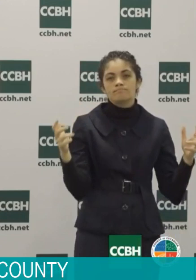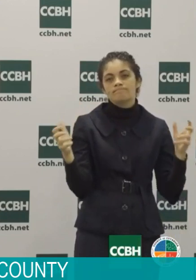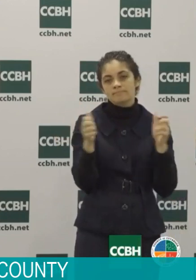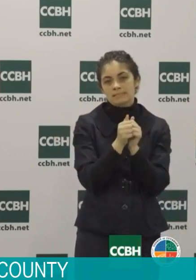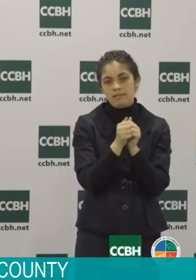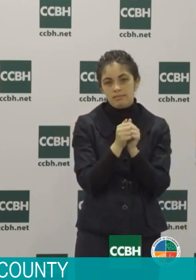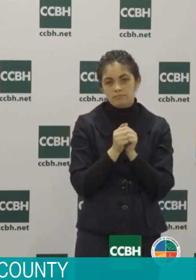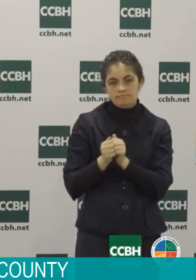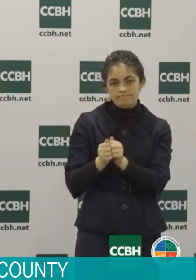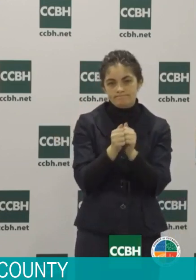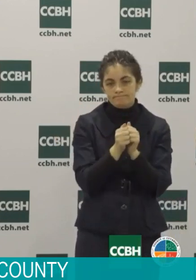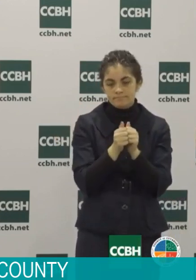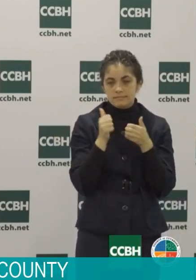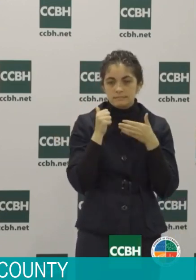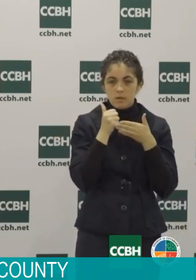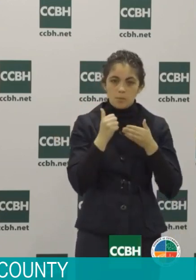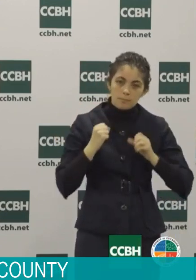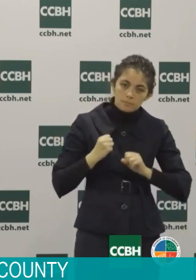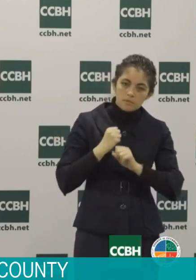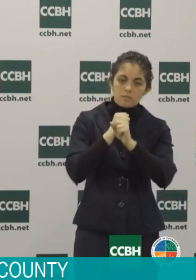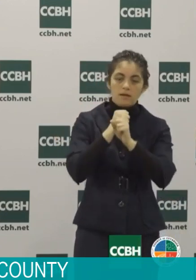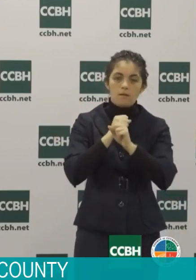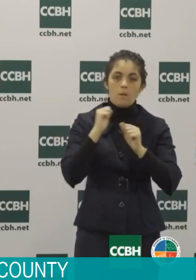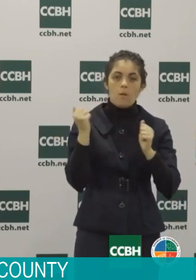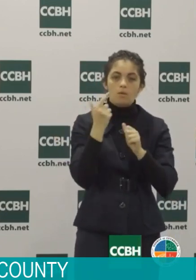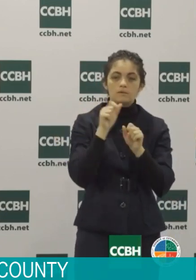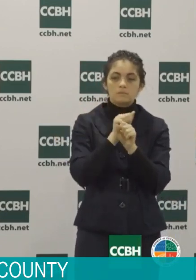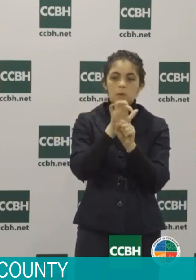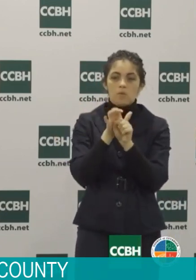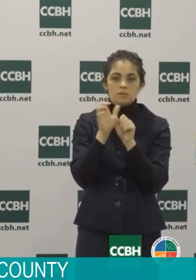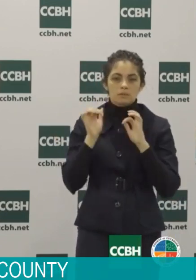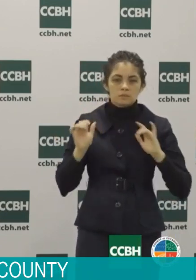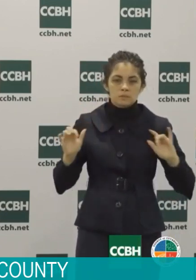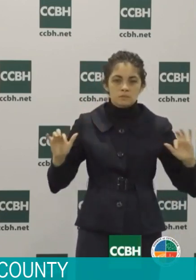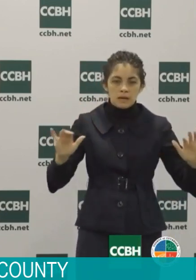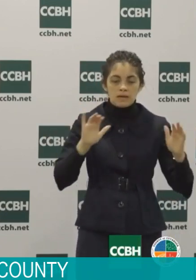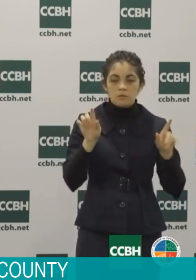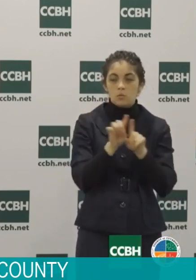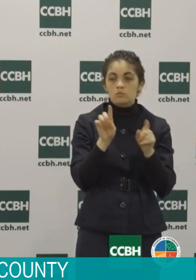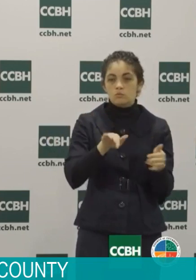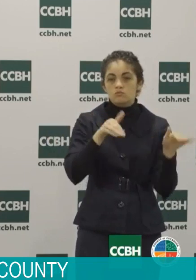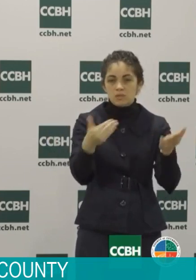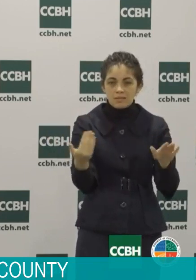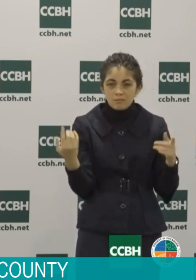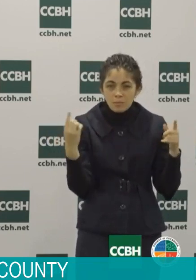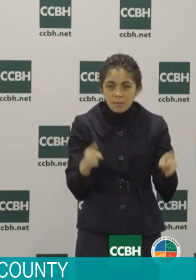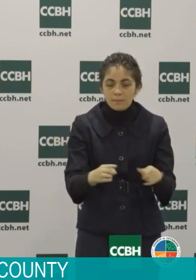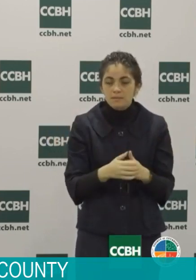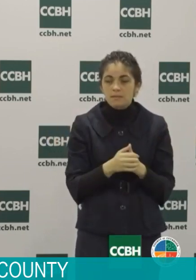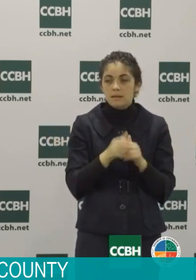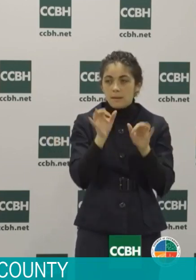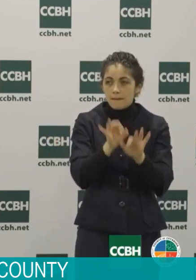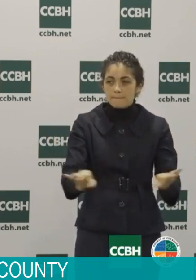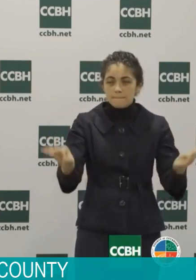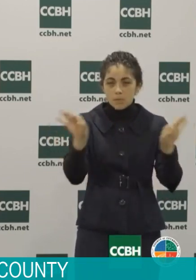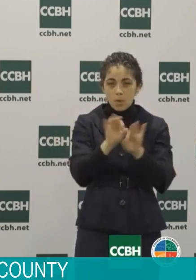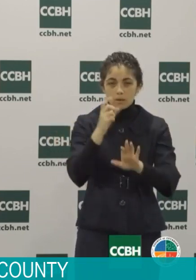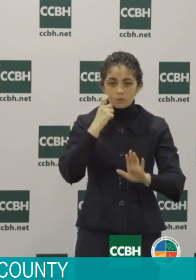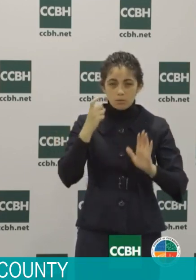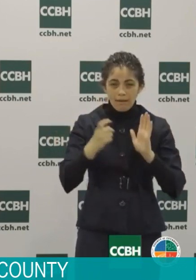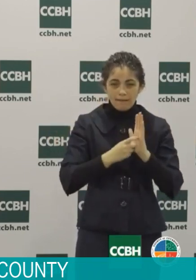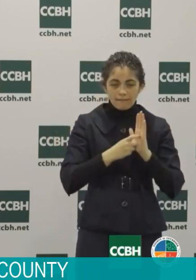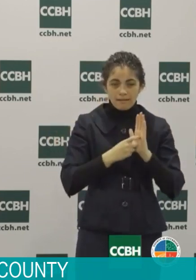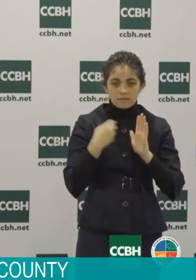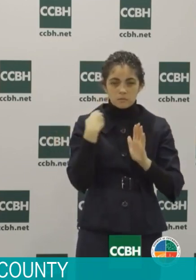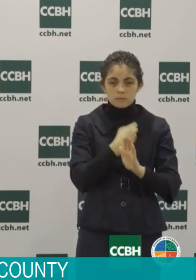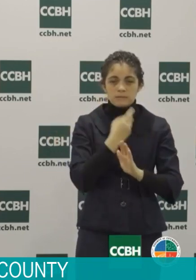work to prevent cases of COVID-19 and fatalities. So it's important, I think, that people recognize this